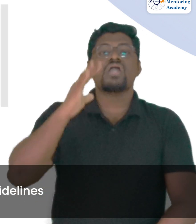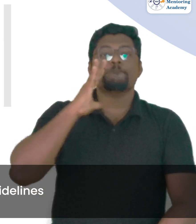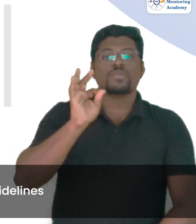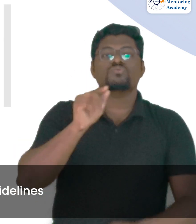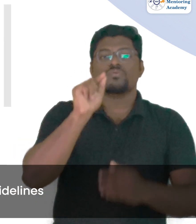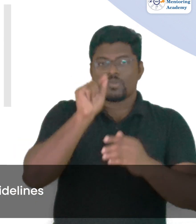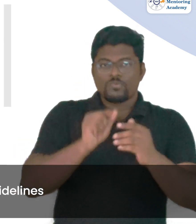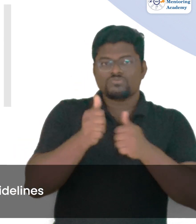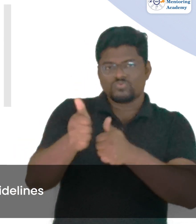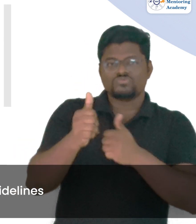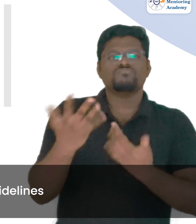Important guidelines.